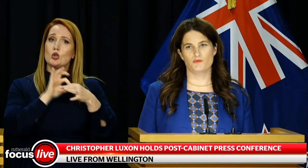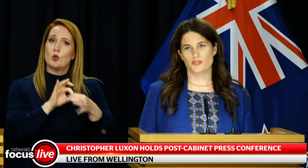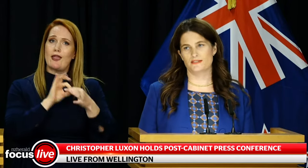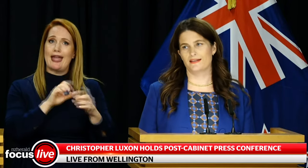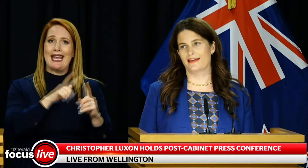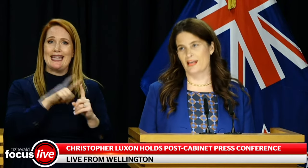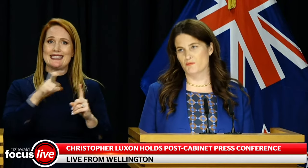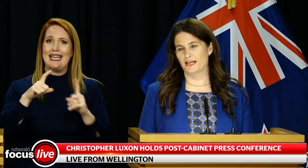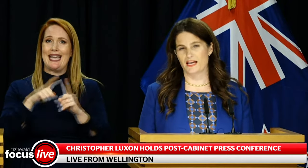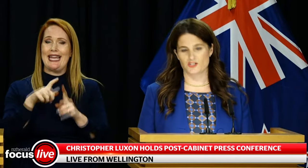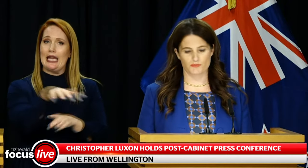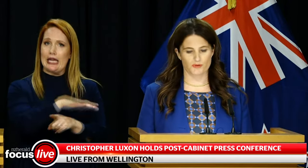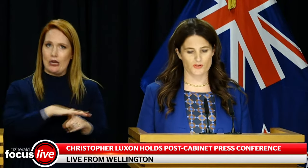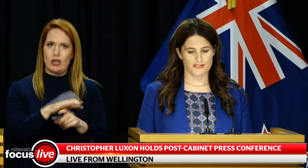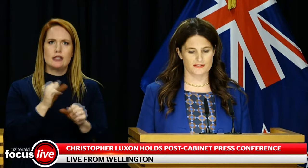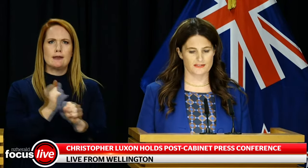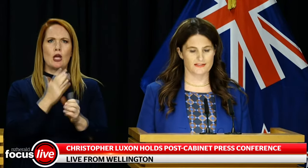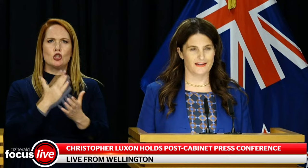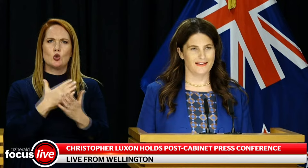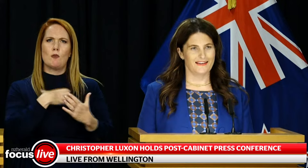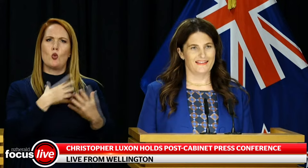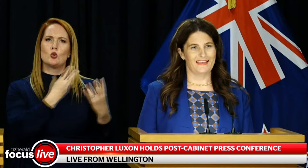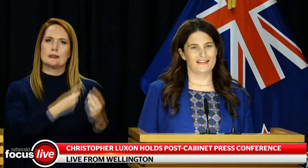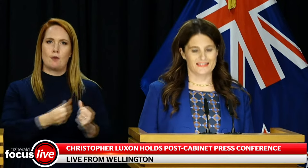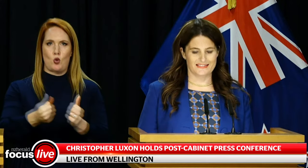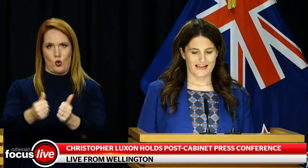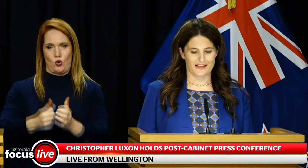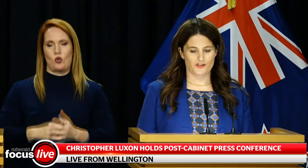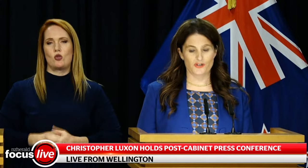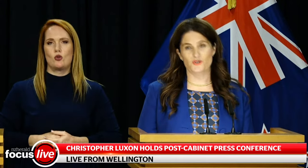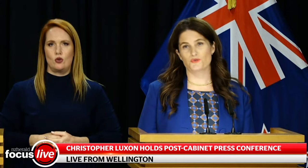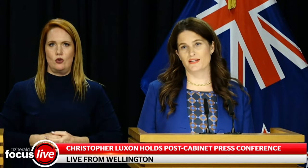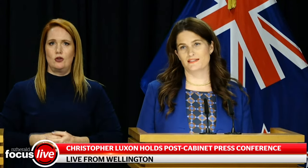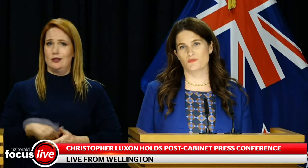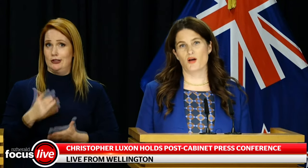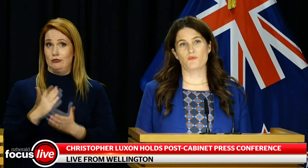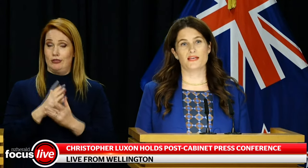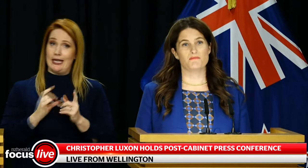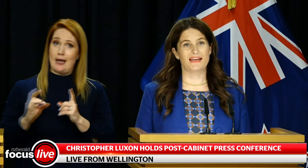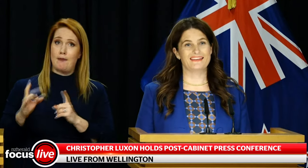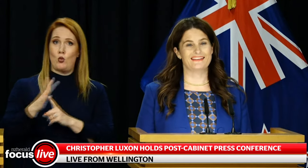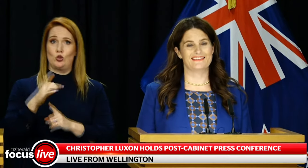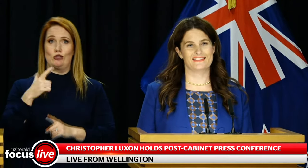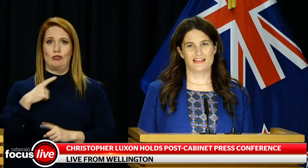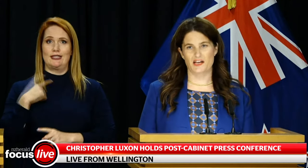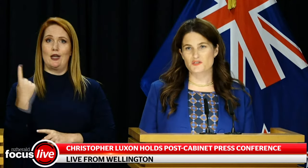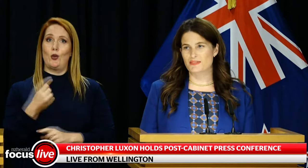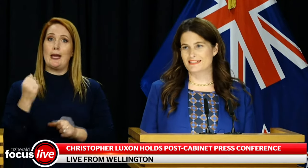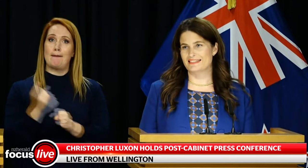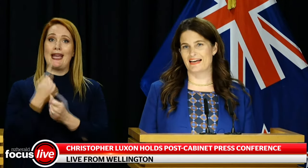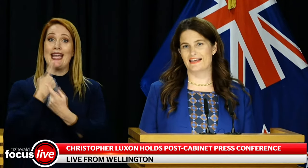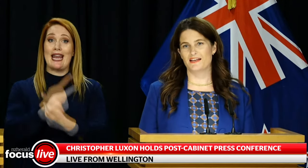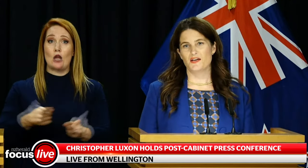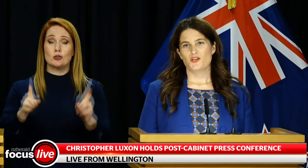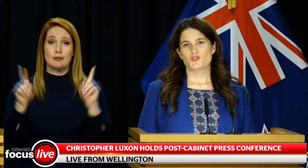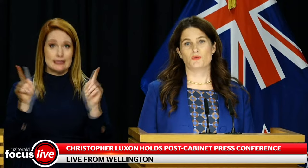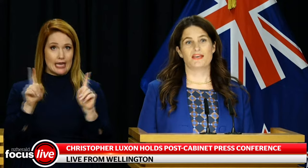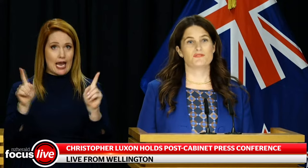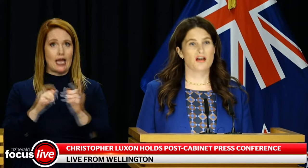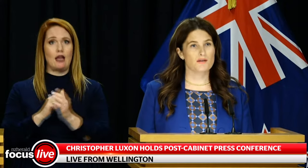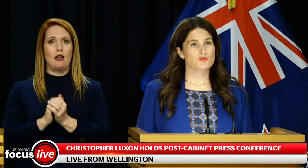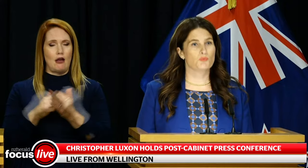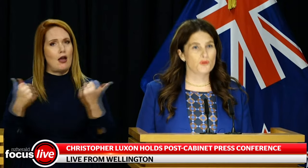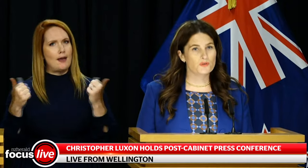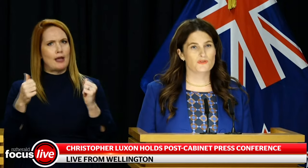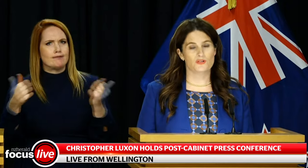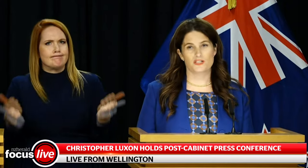streamline invoicing and application processes. That is a critical reason why we are making this announcement today, so we